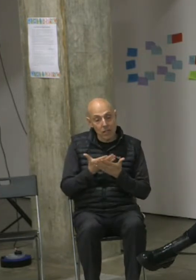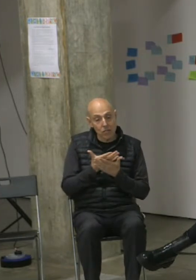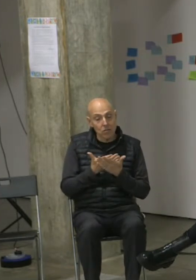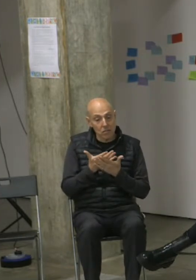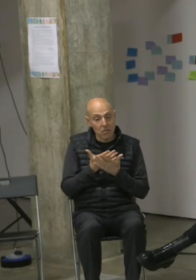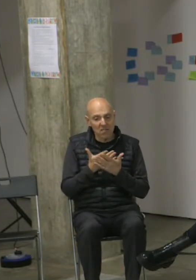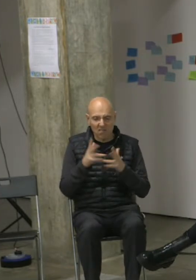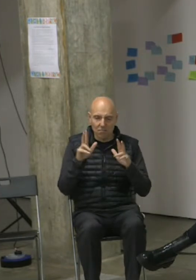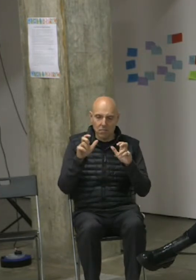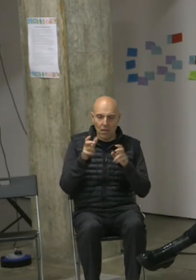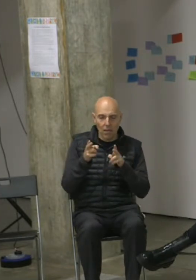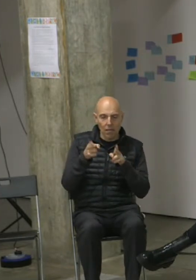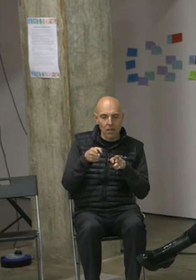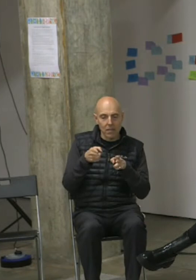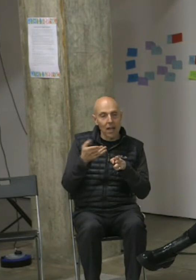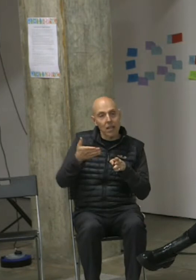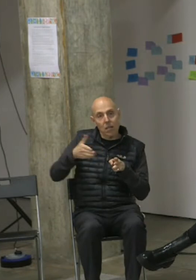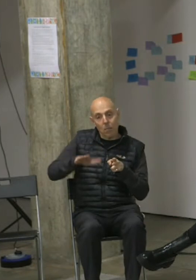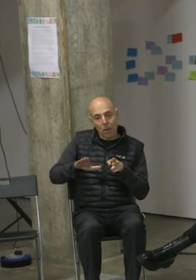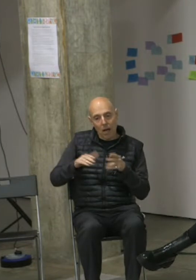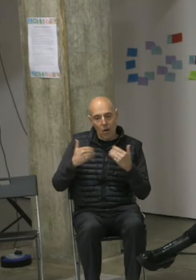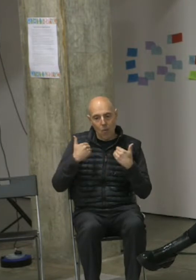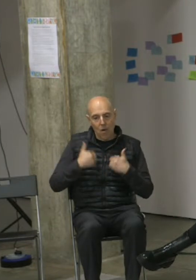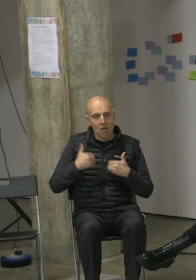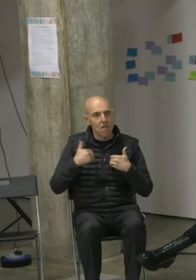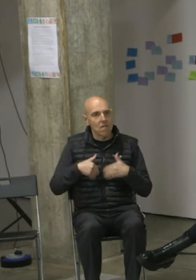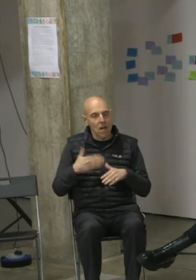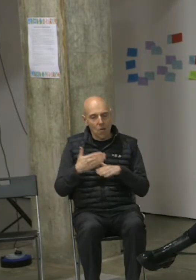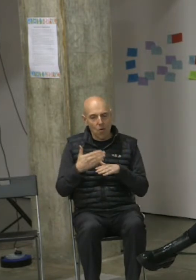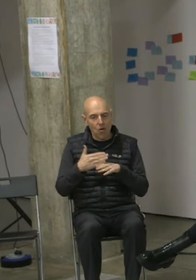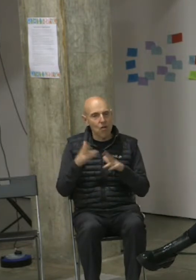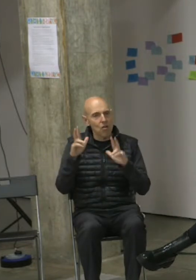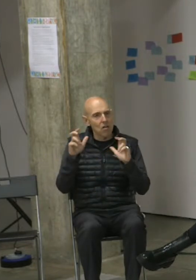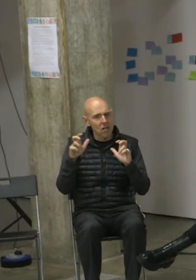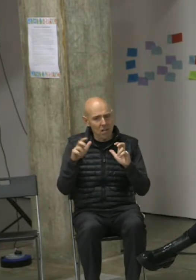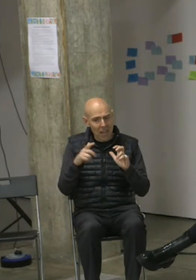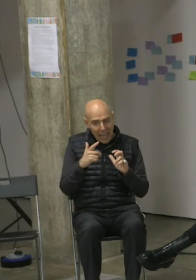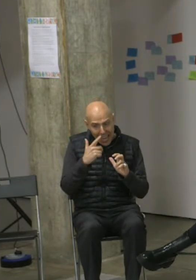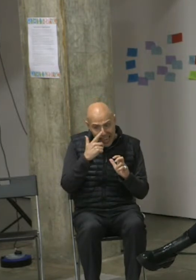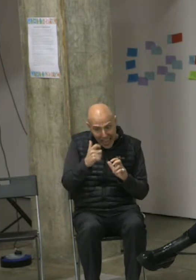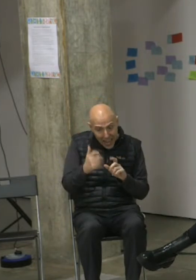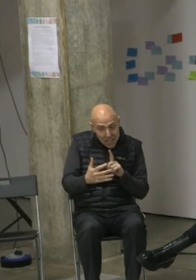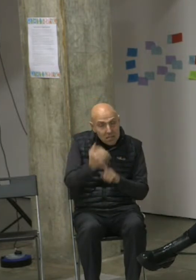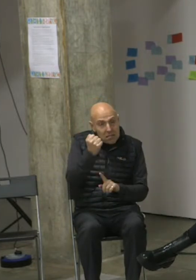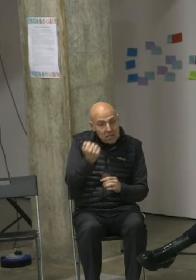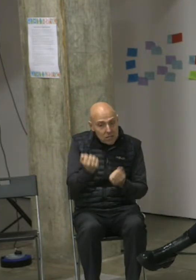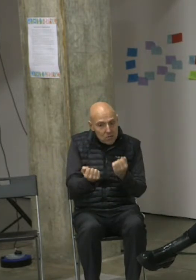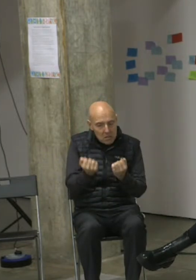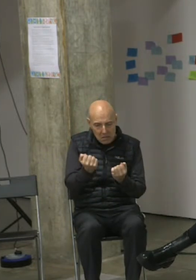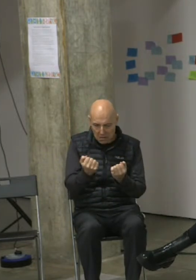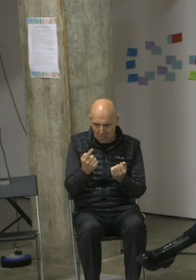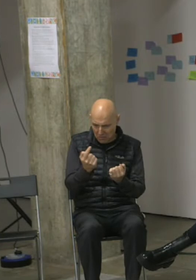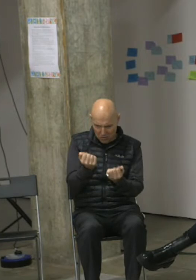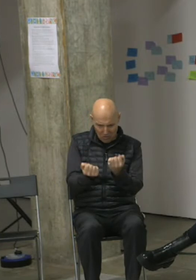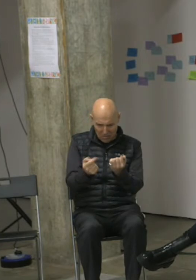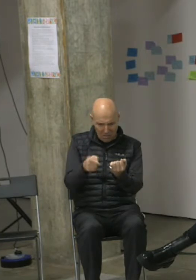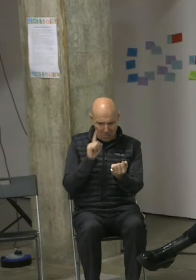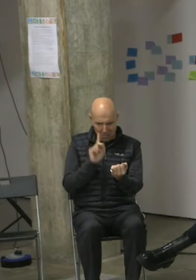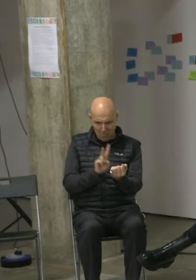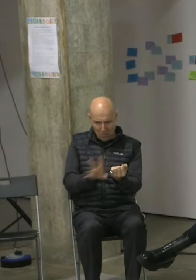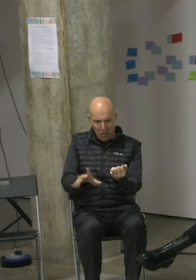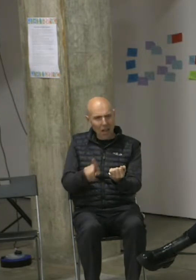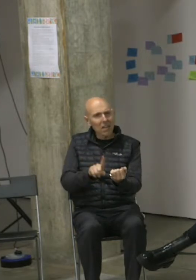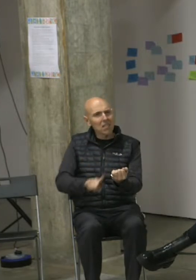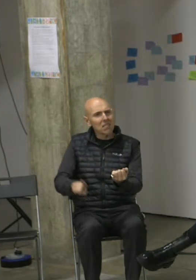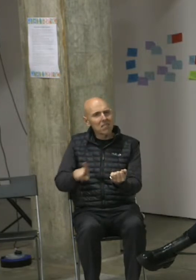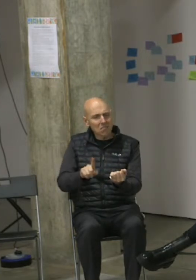by welfare work is, can there ever be justice? What would that look like? And also people's